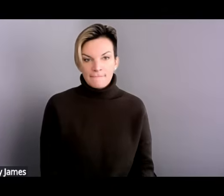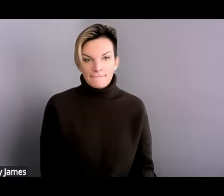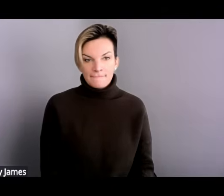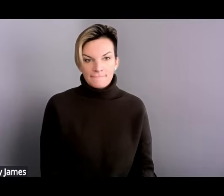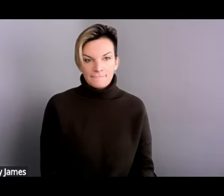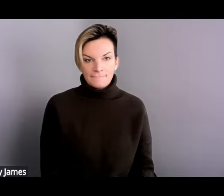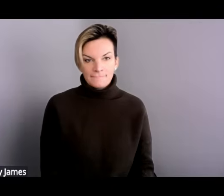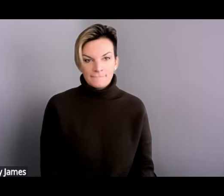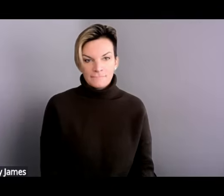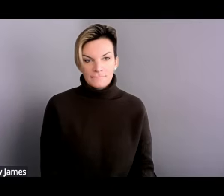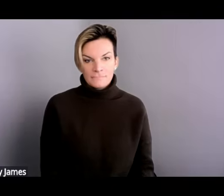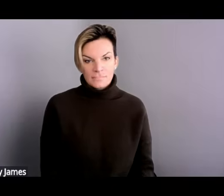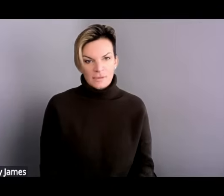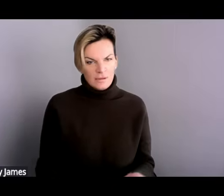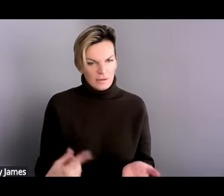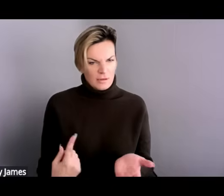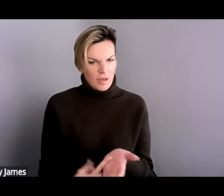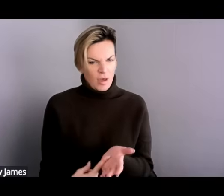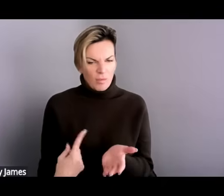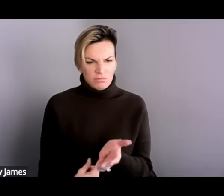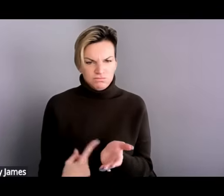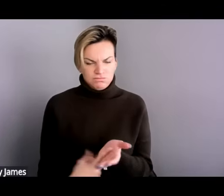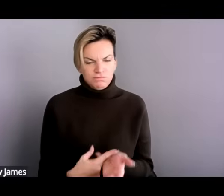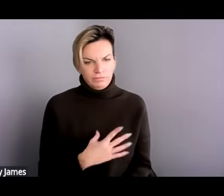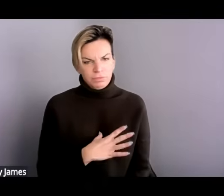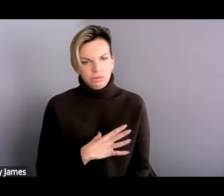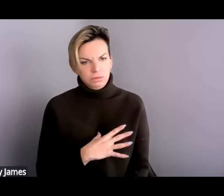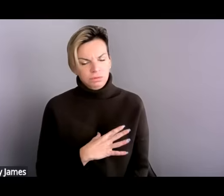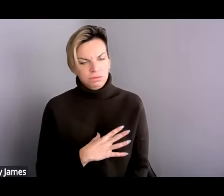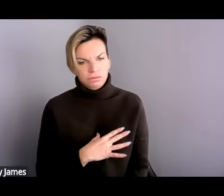A lot of good discussion about this.